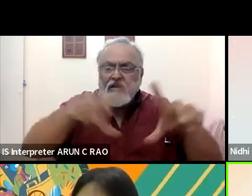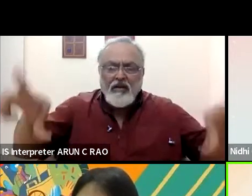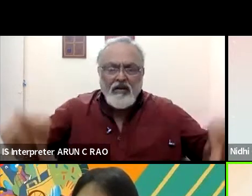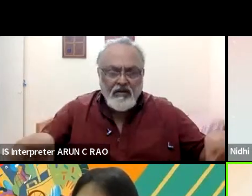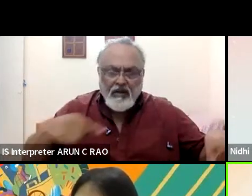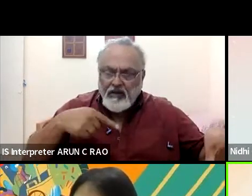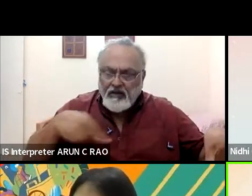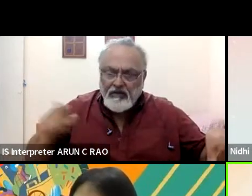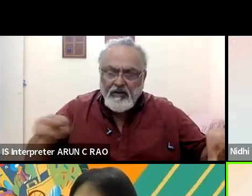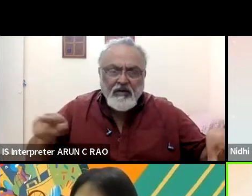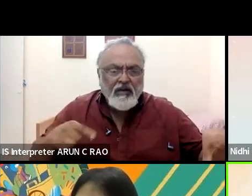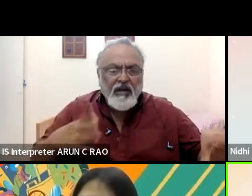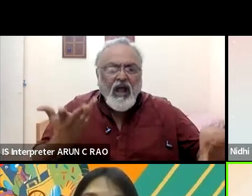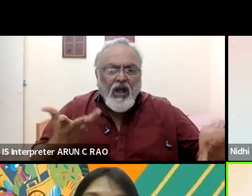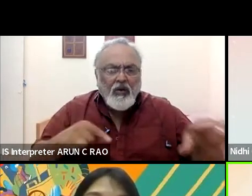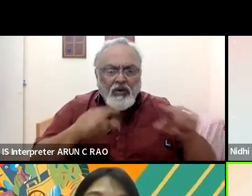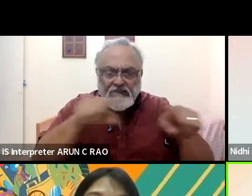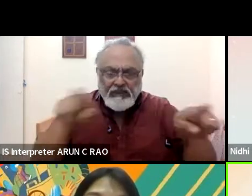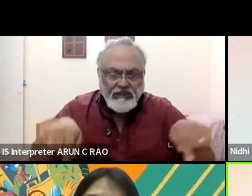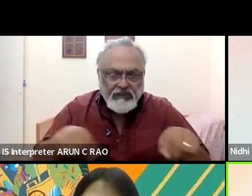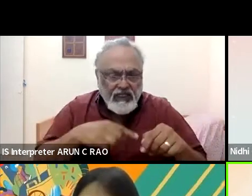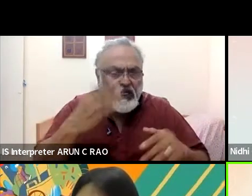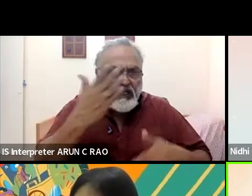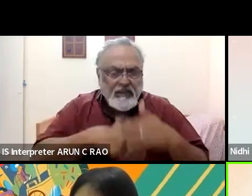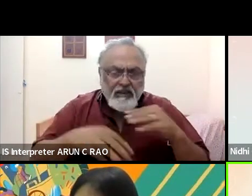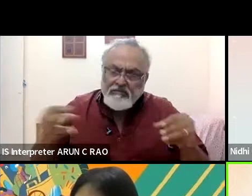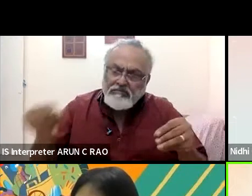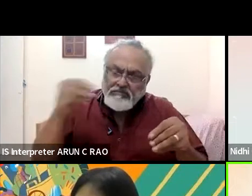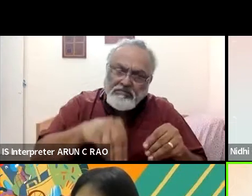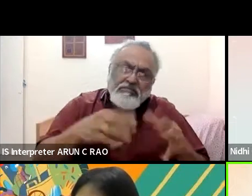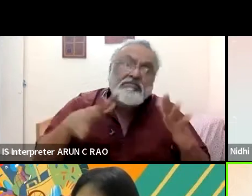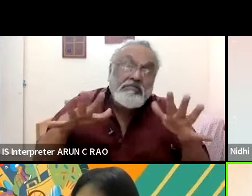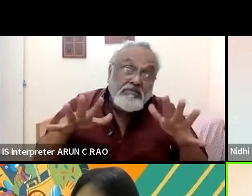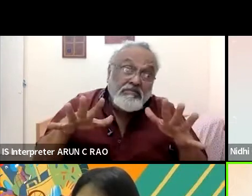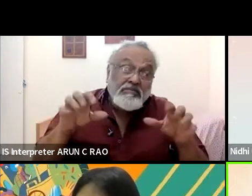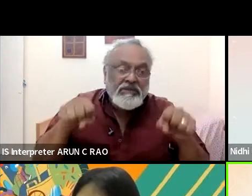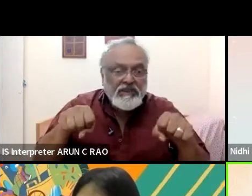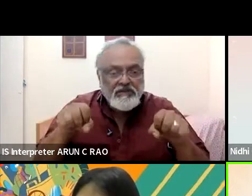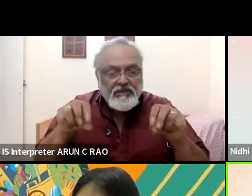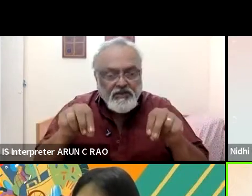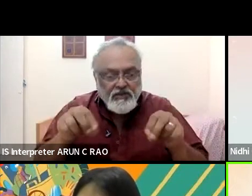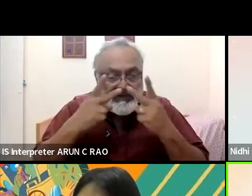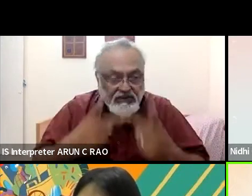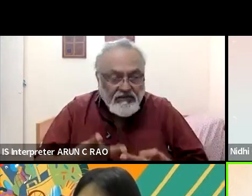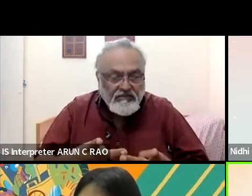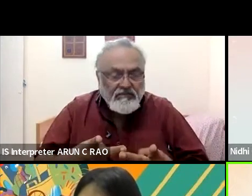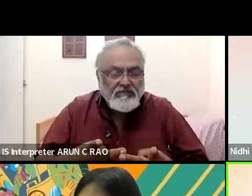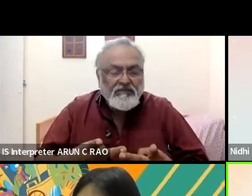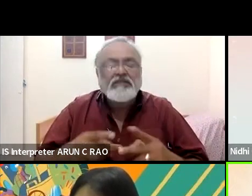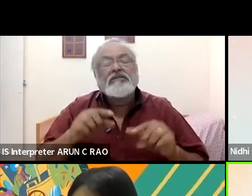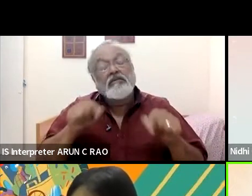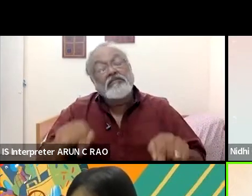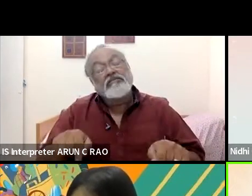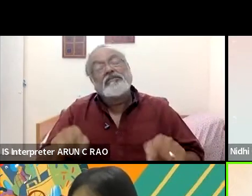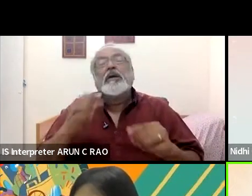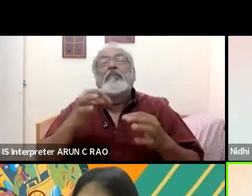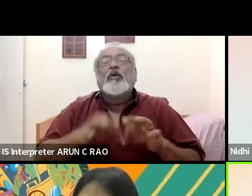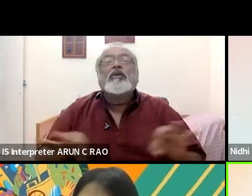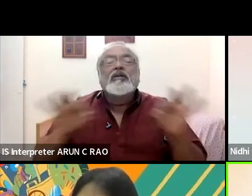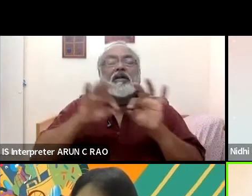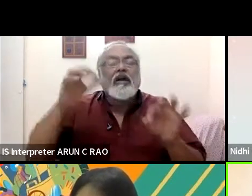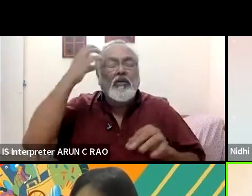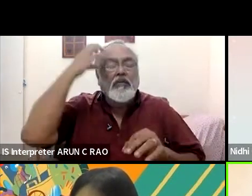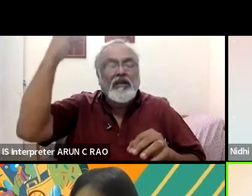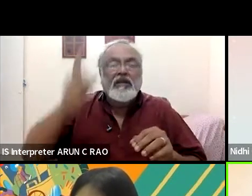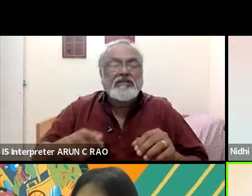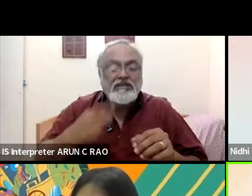of incentives was that here in Tbilisi, there were two housing developments, residential